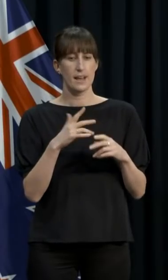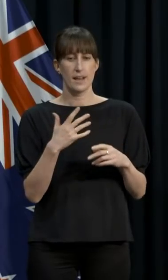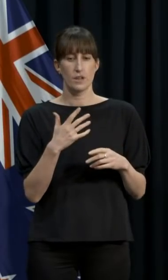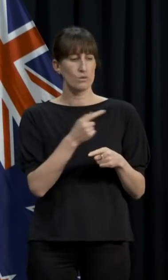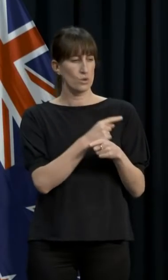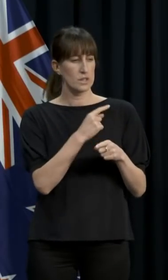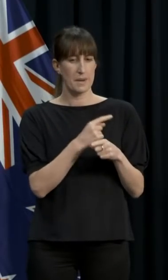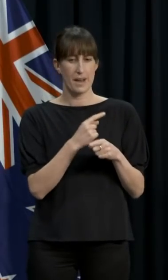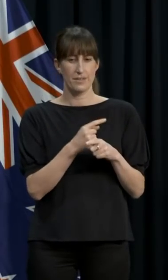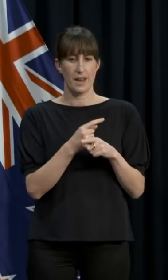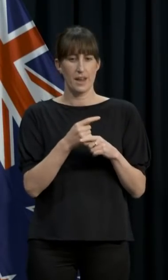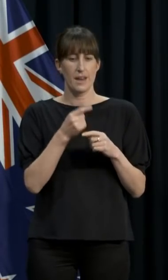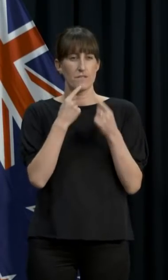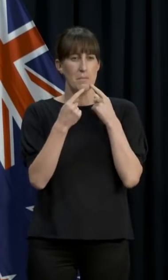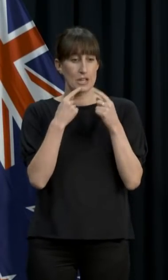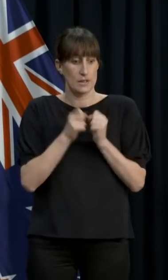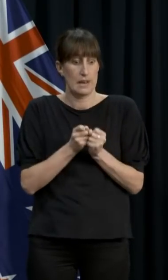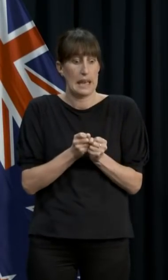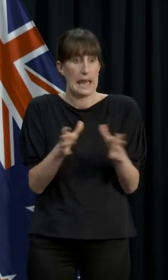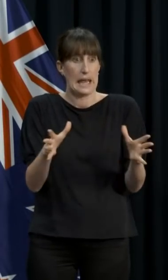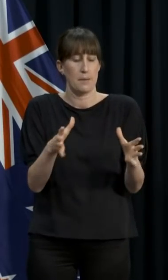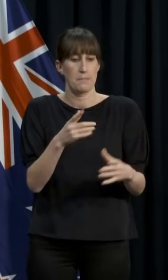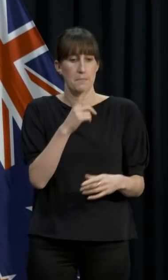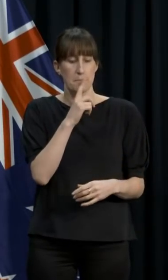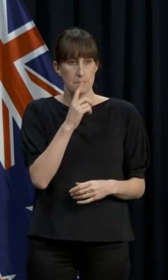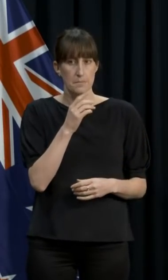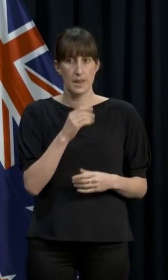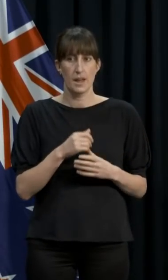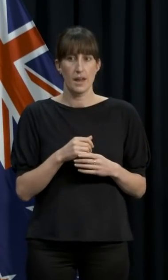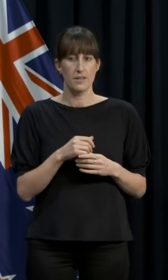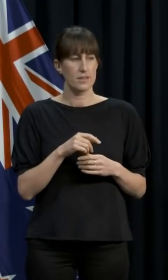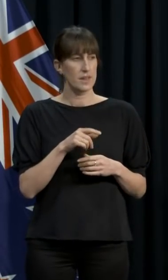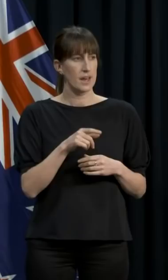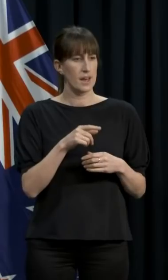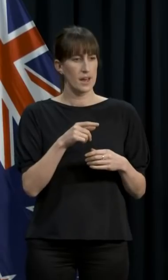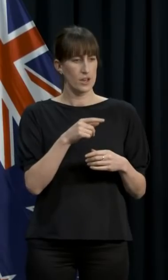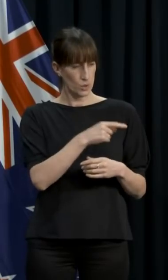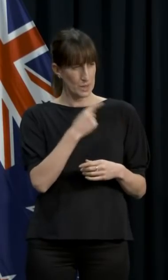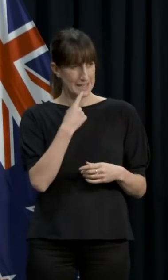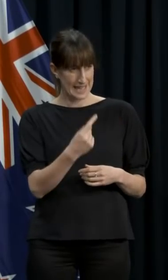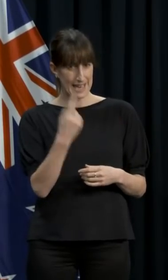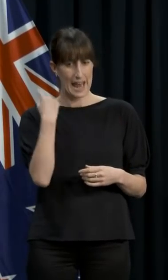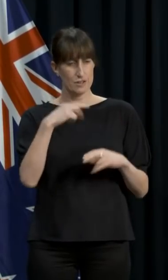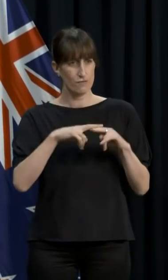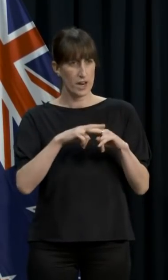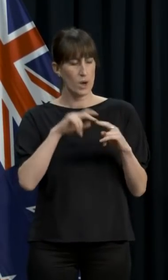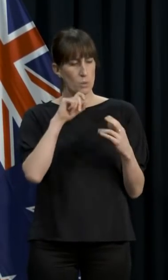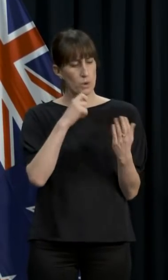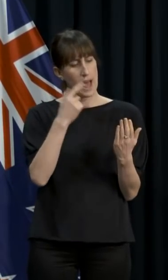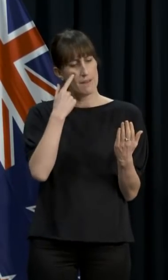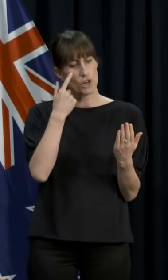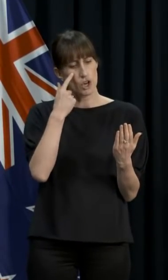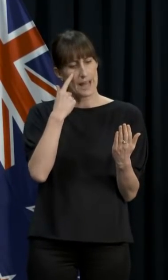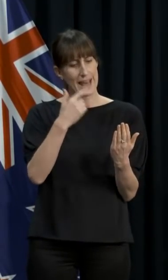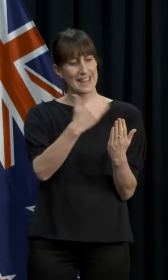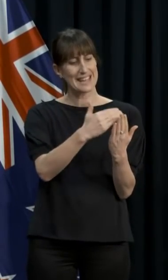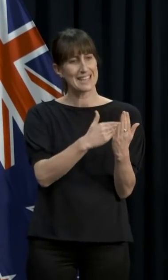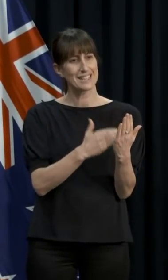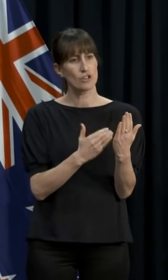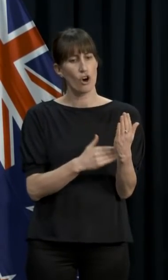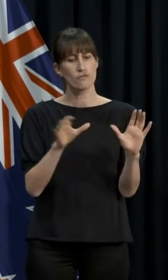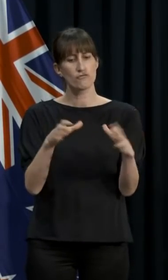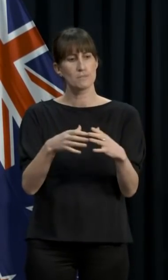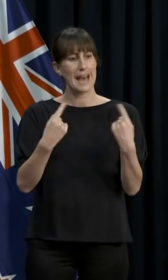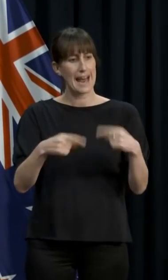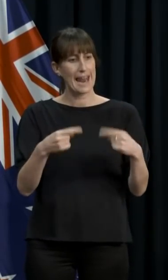were looking at the email distribution lists for the COVID-19 patients, and you weren't sure if they'd made any changes. Have you been briefed on that? Have they